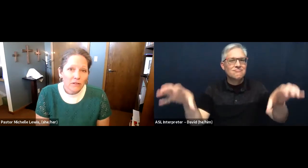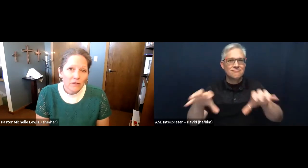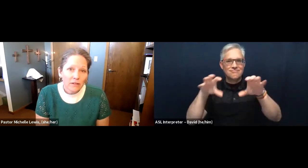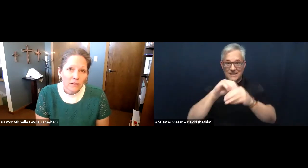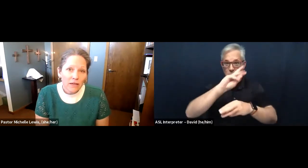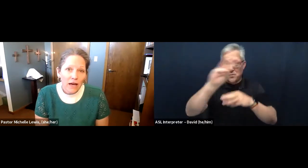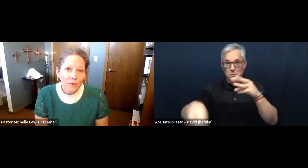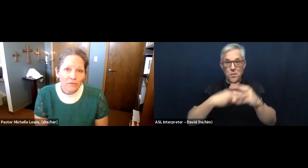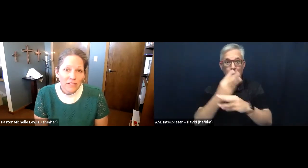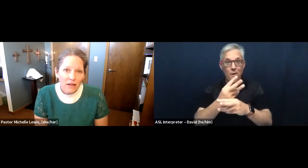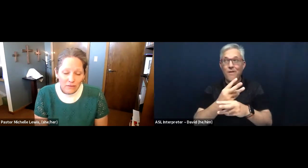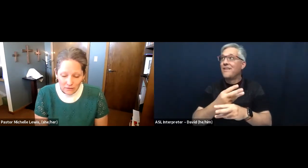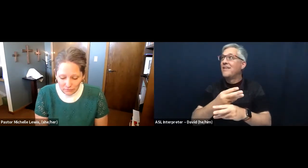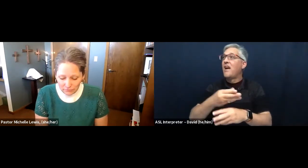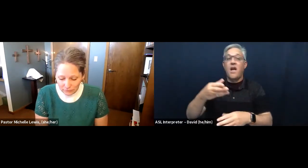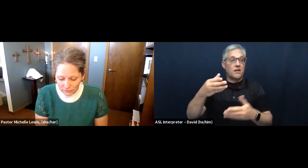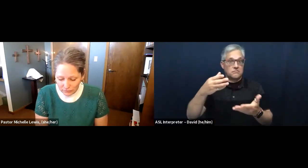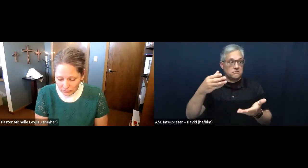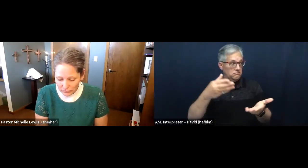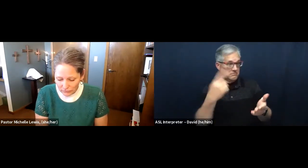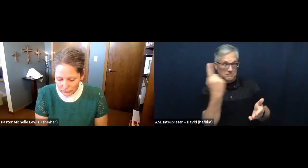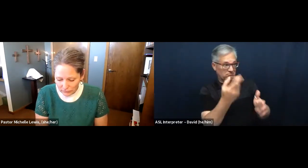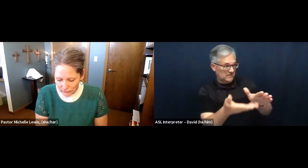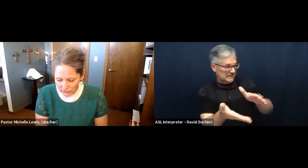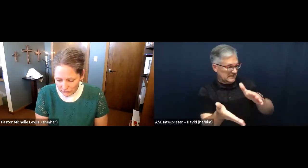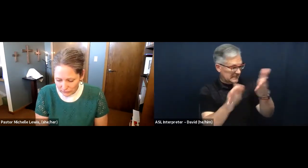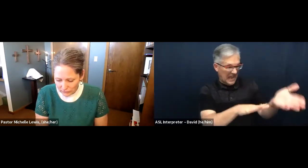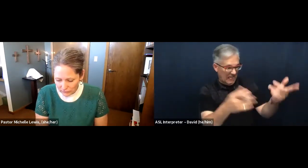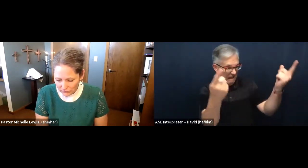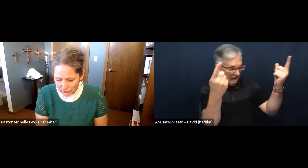life out of death.